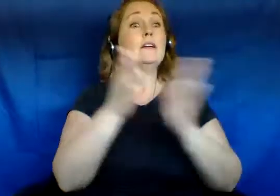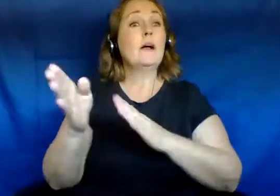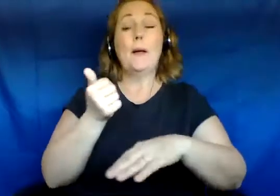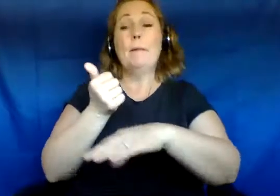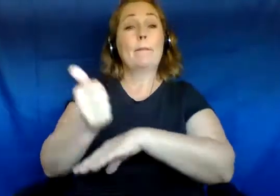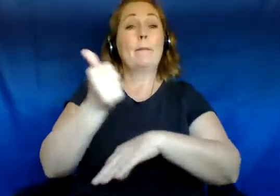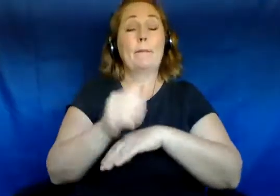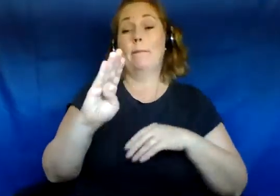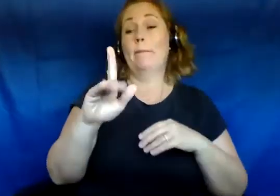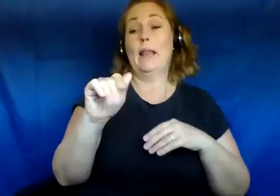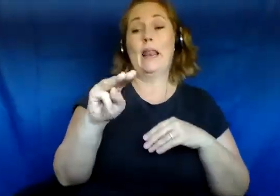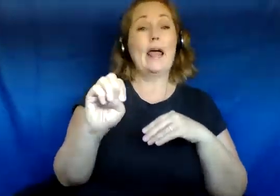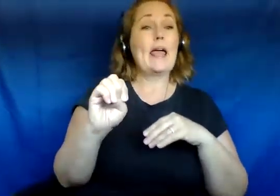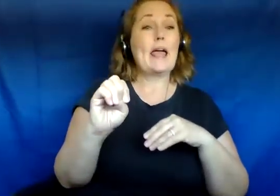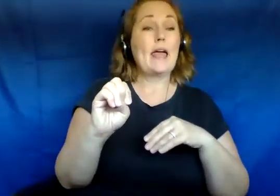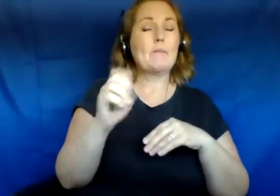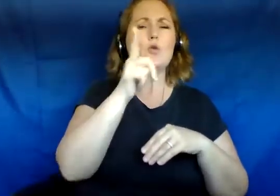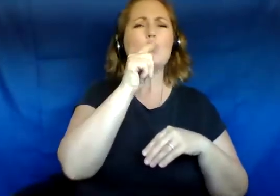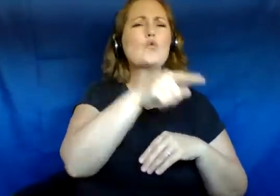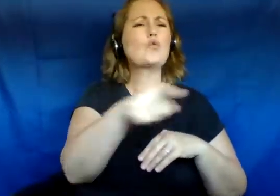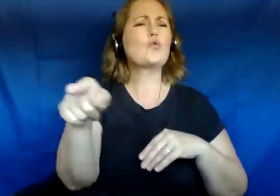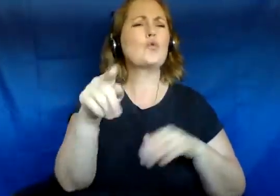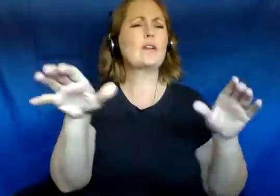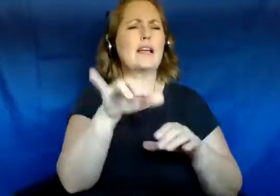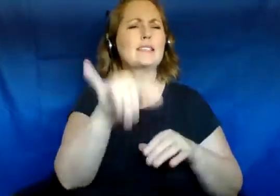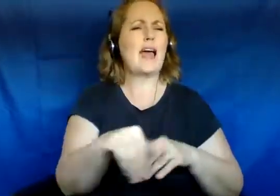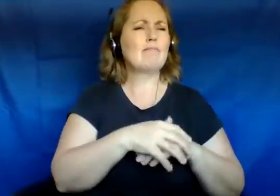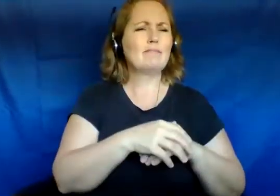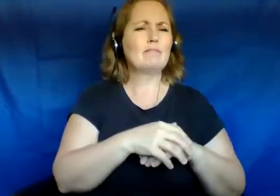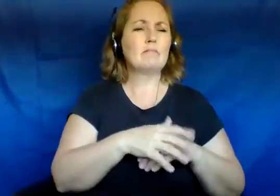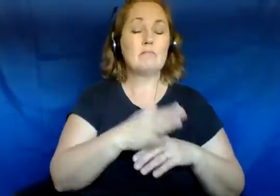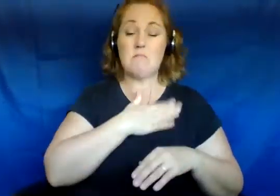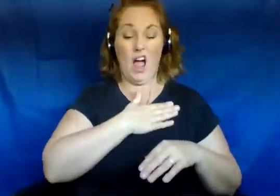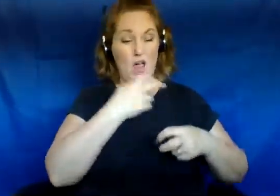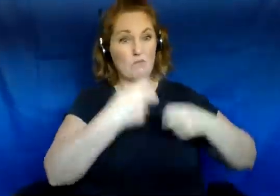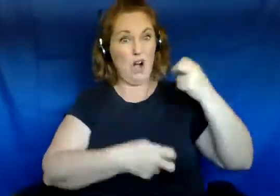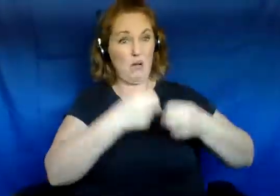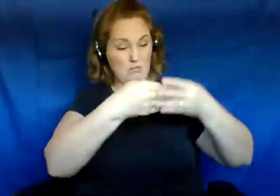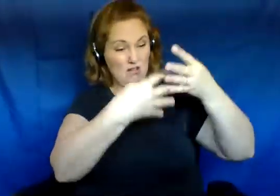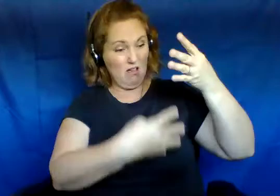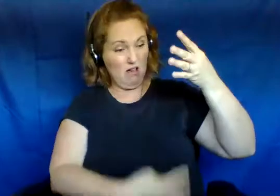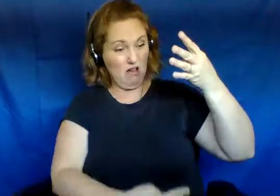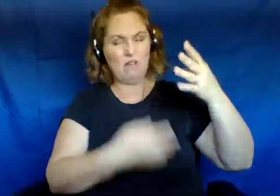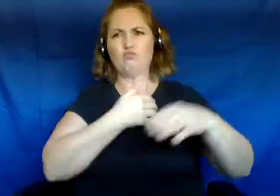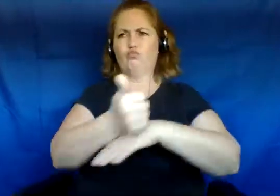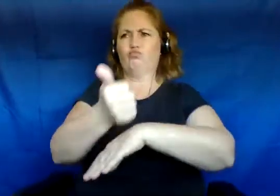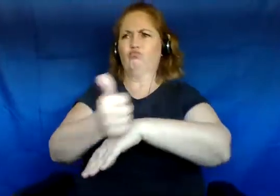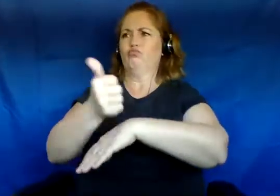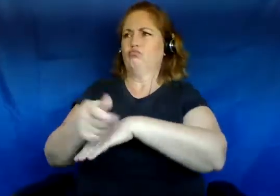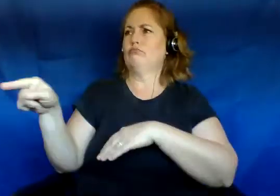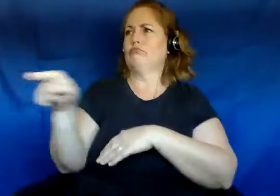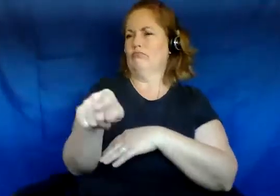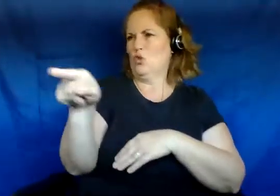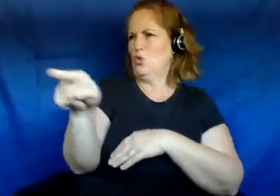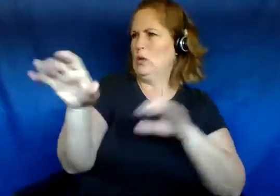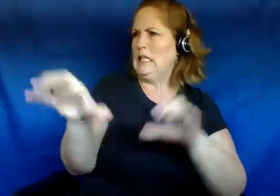who rides the blame train? Is all my problems because of something somebody else did to me?